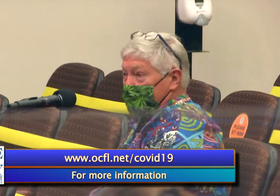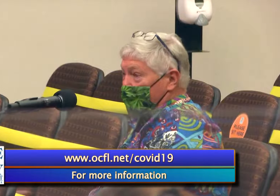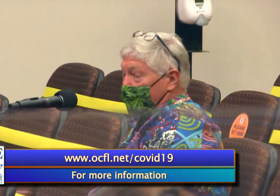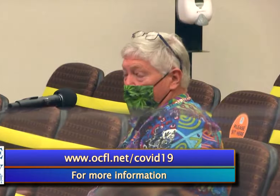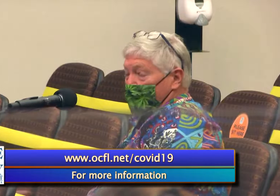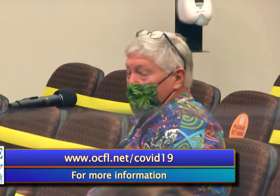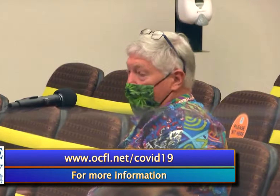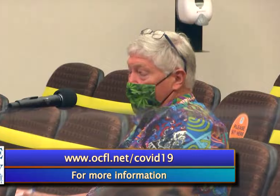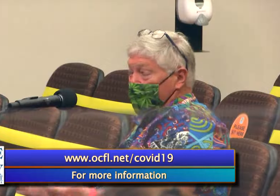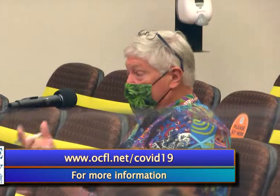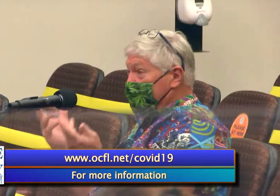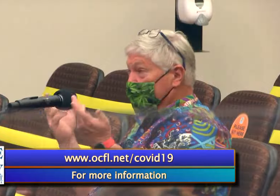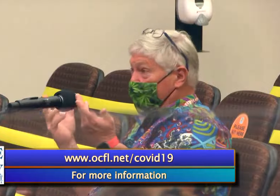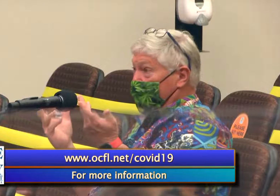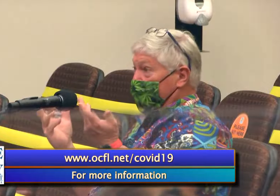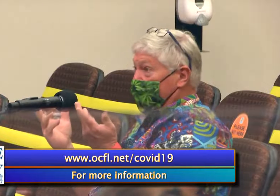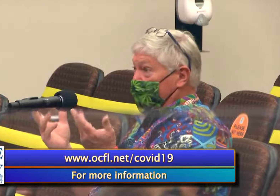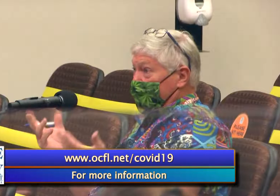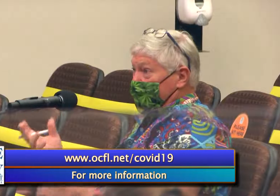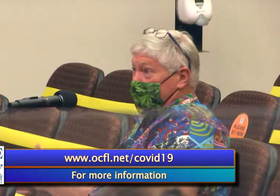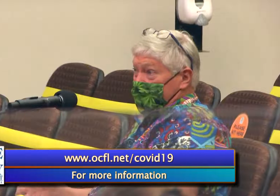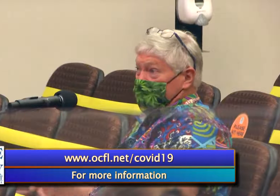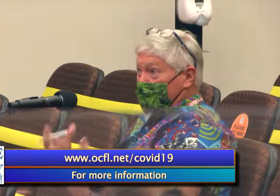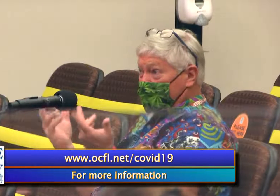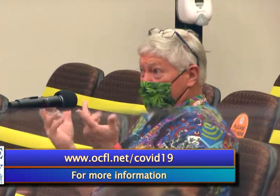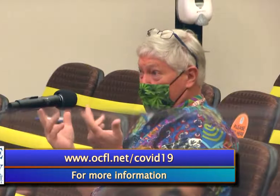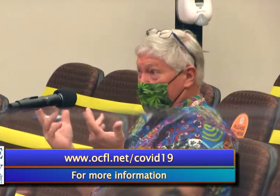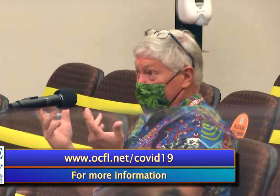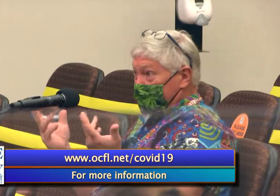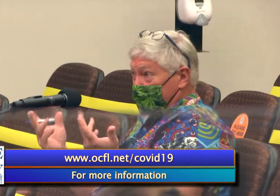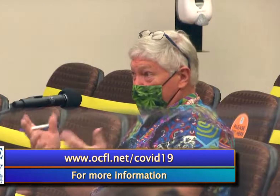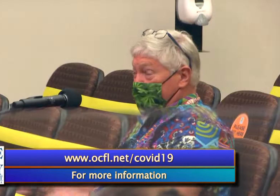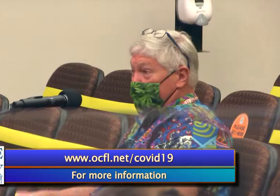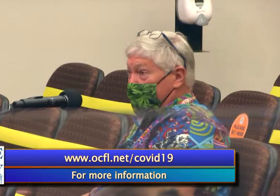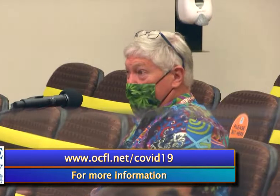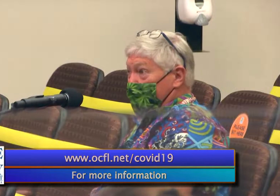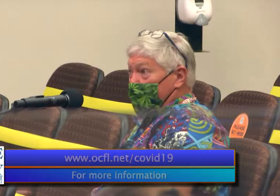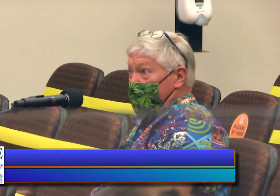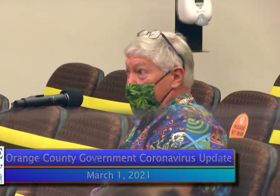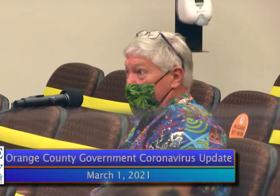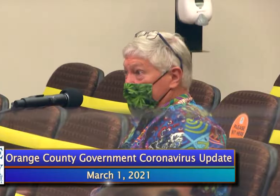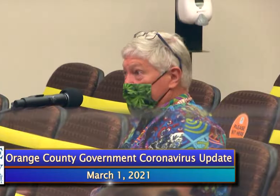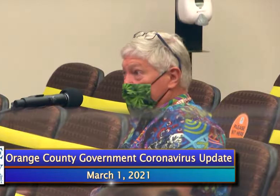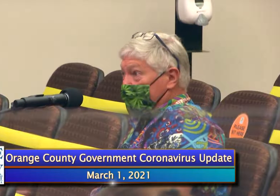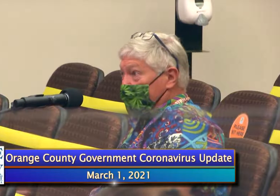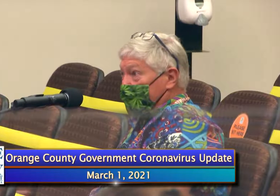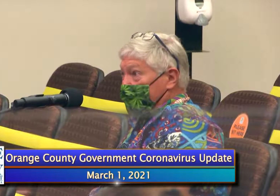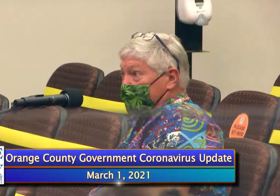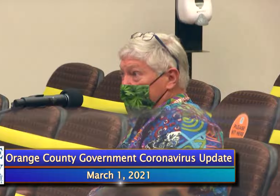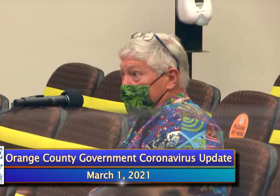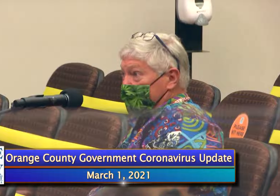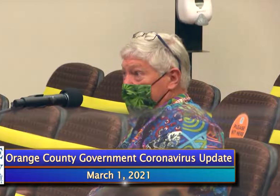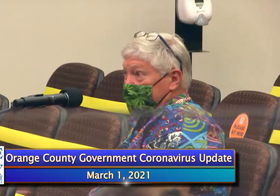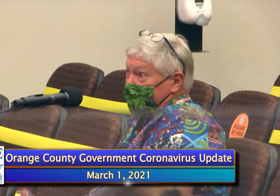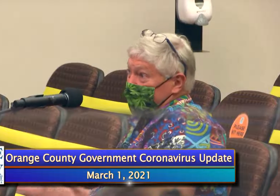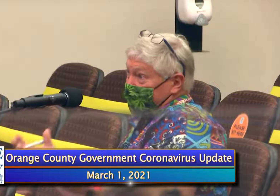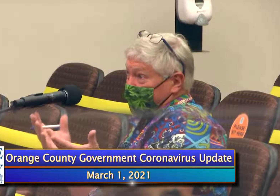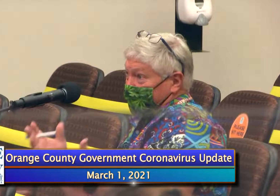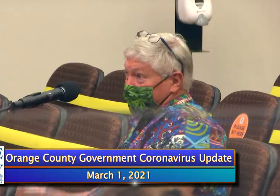speech, what did you think? Since most of them didn't appear to be wearing masks.